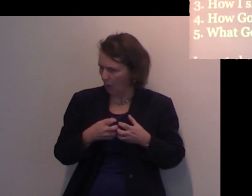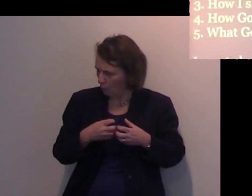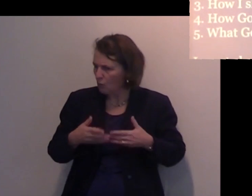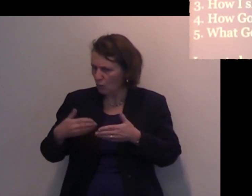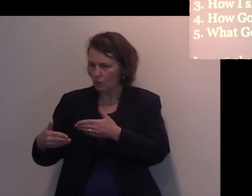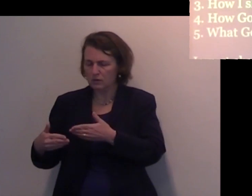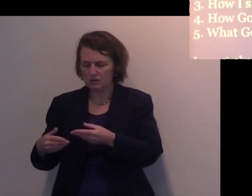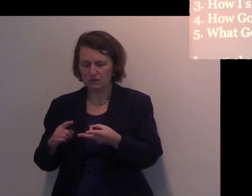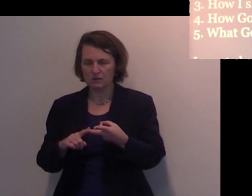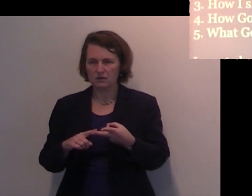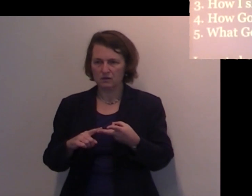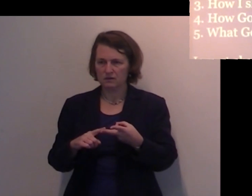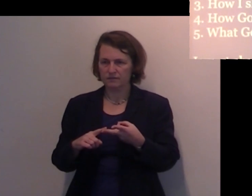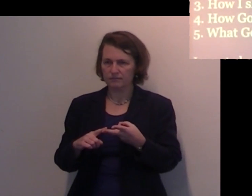Number 2, how I should serve.